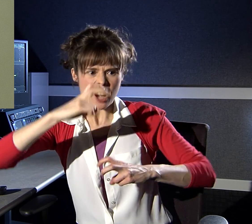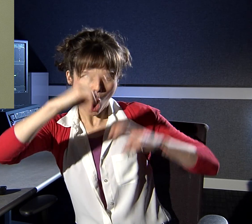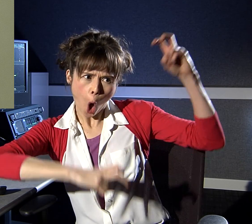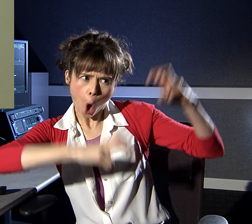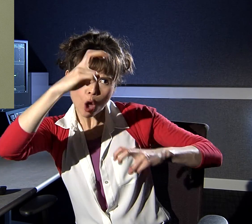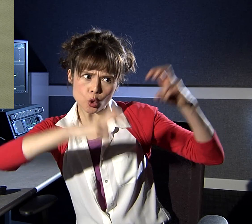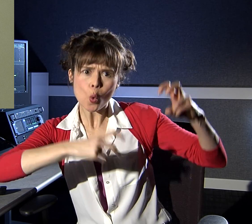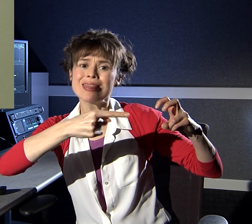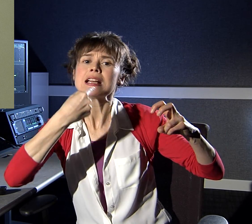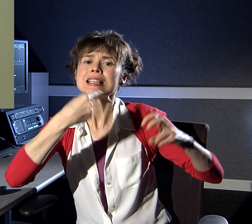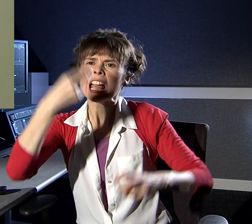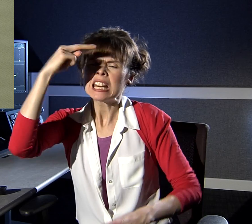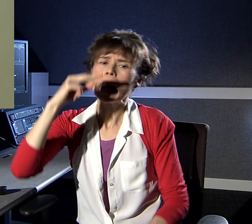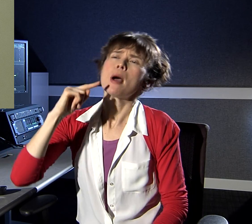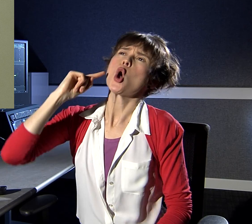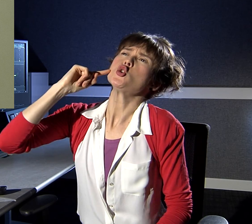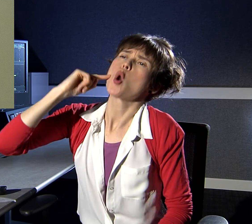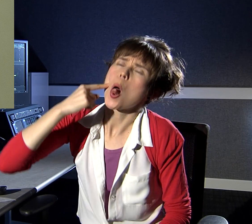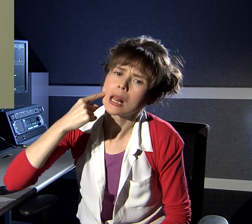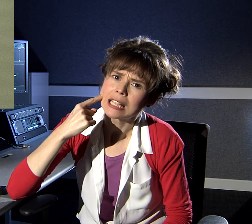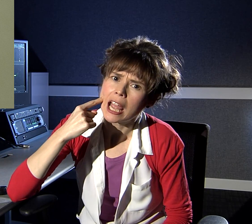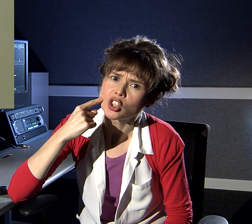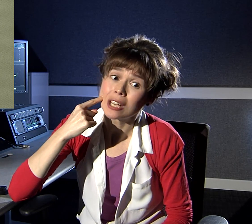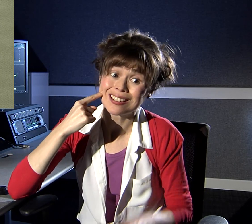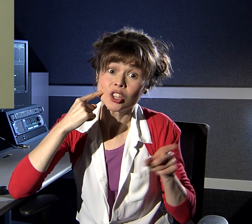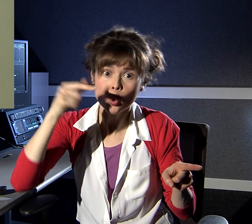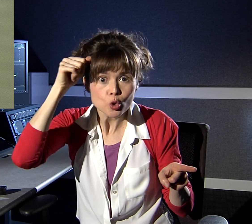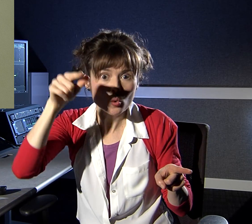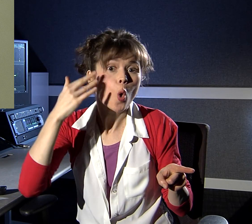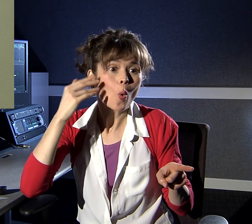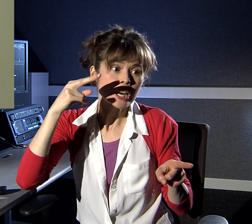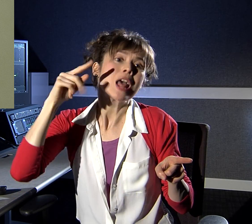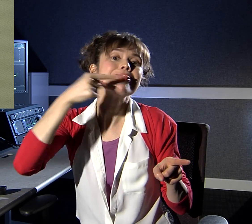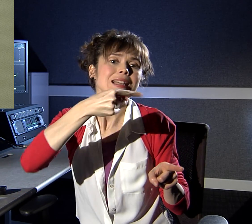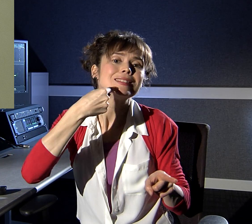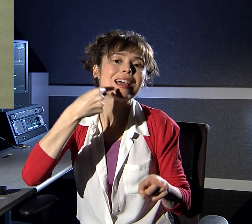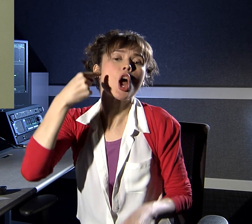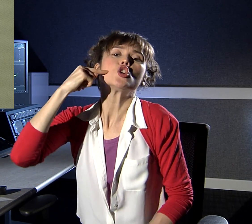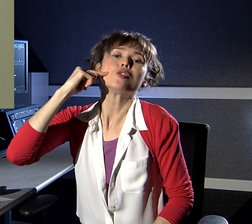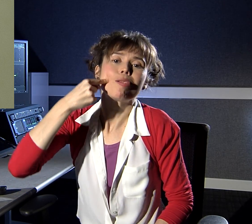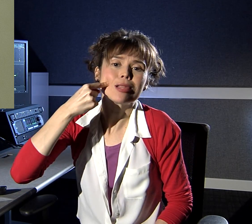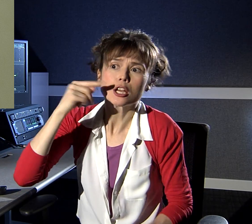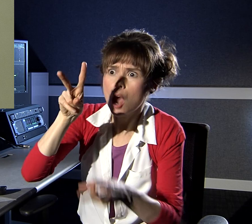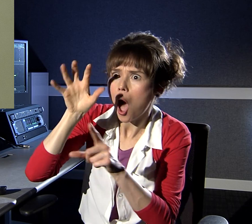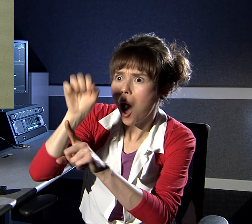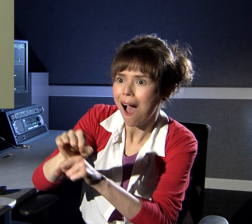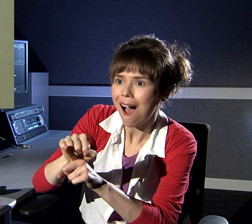During an argument between Pistol and Nym, they say the name Doll